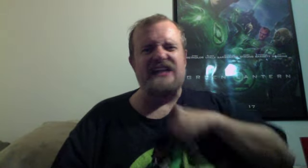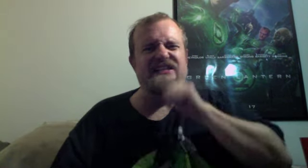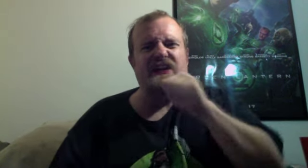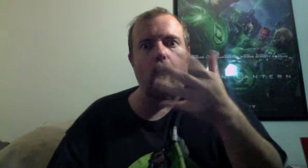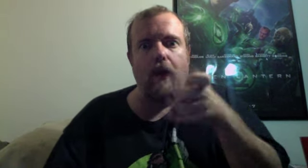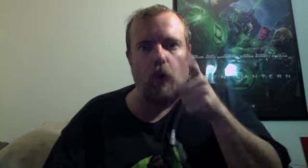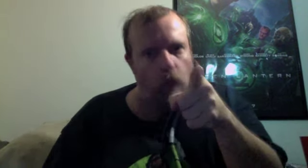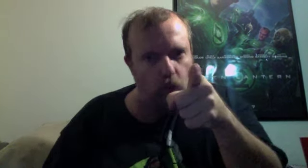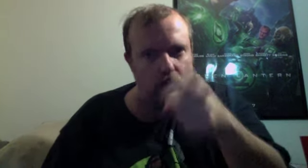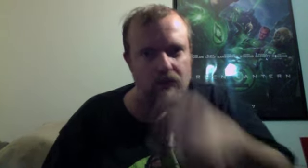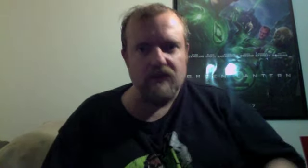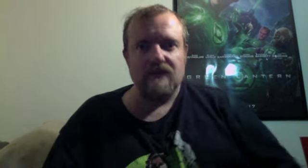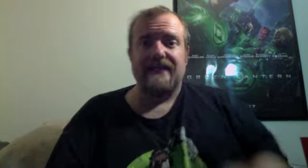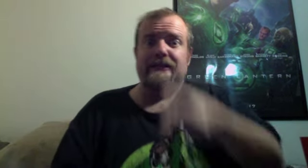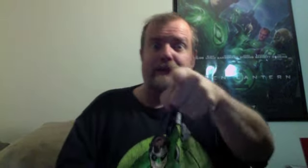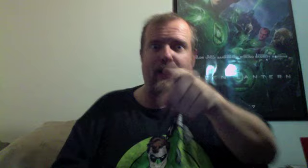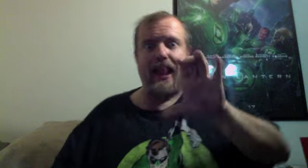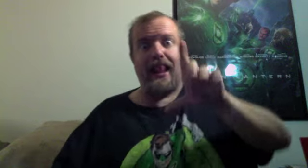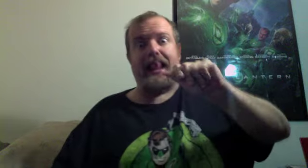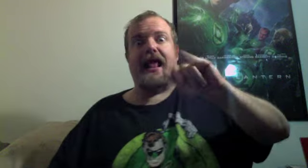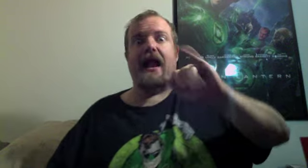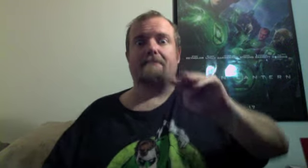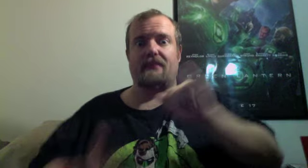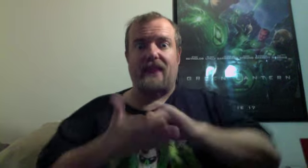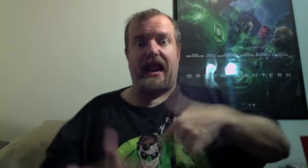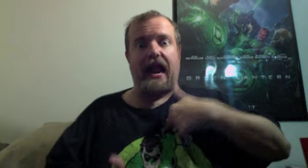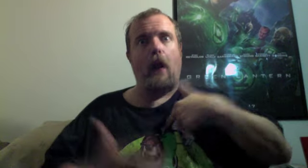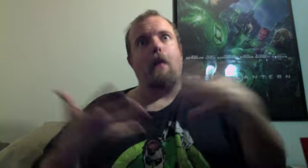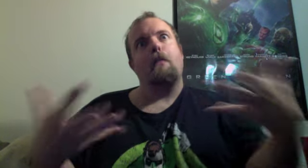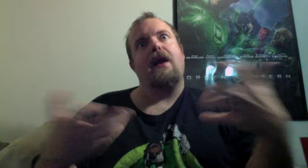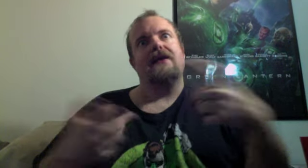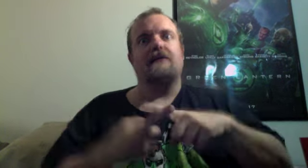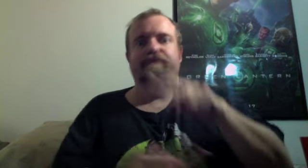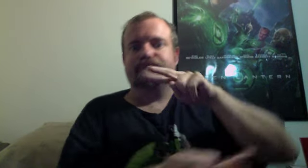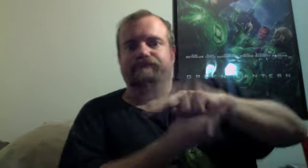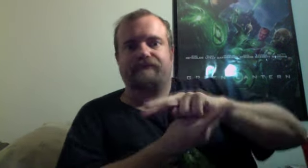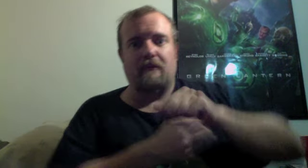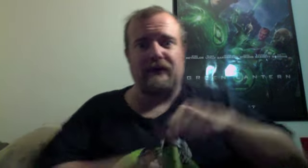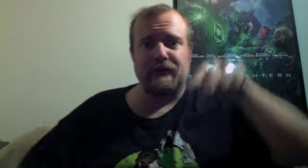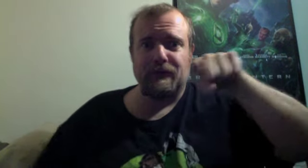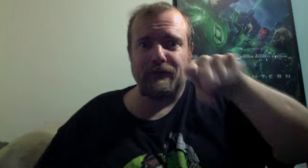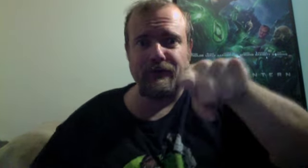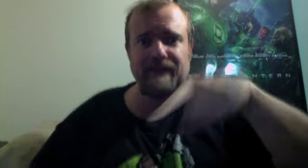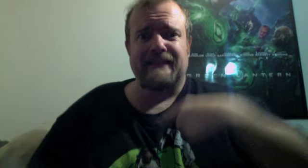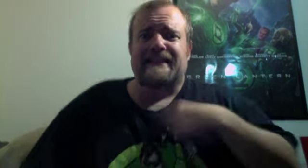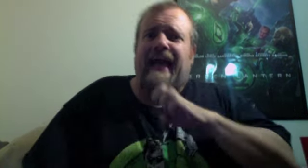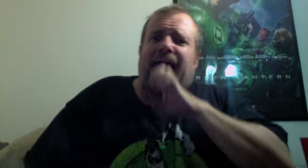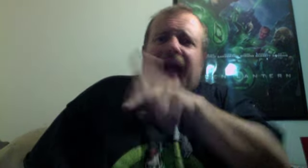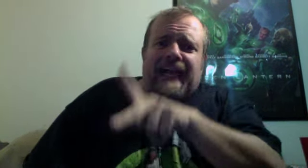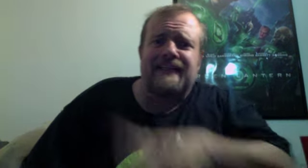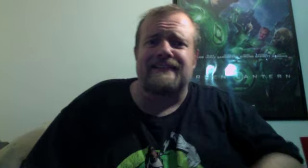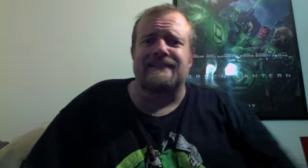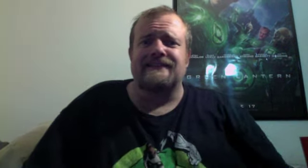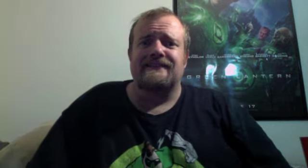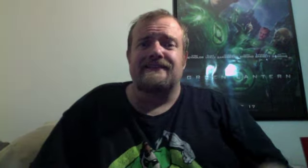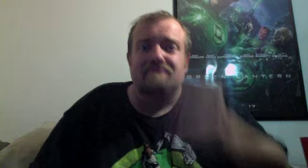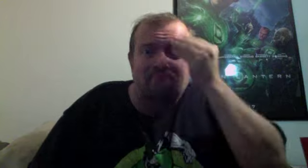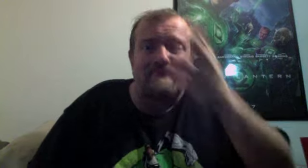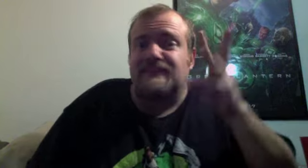Dragon, all I have to do is just say it and it writes it down. Should we have words like delete